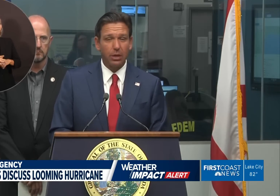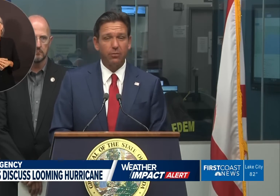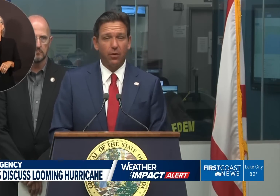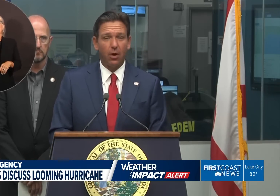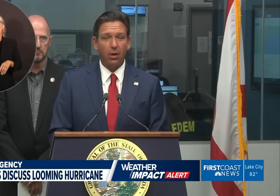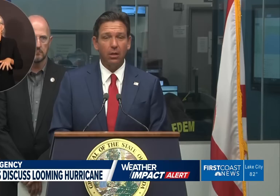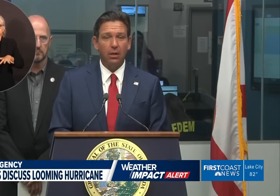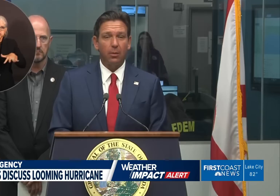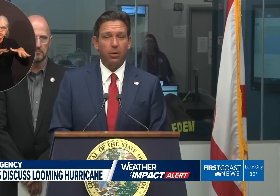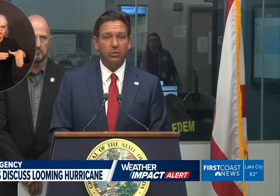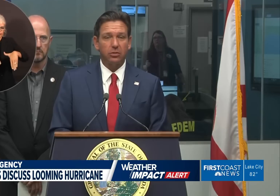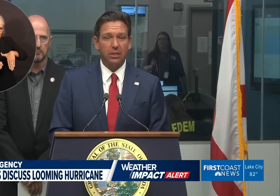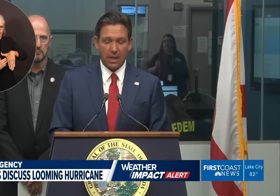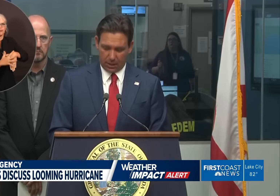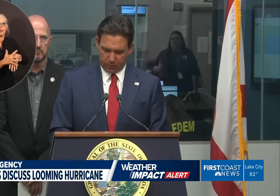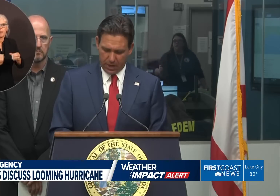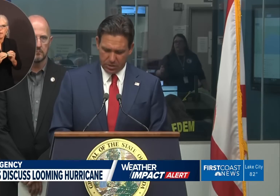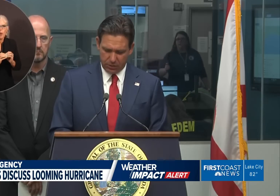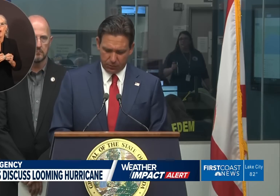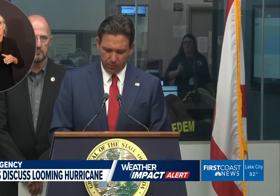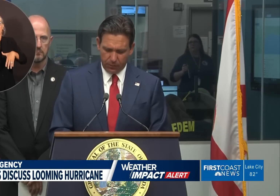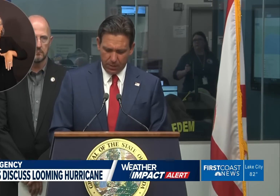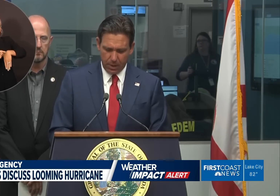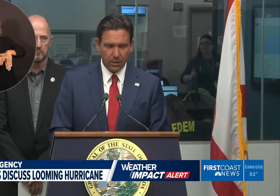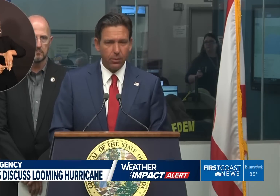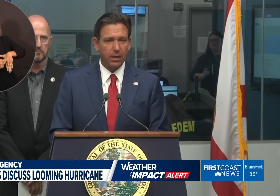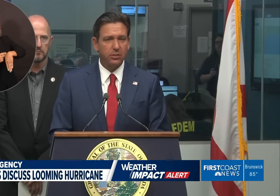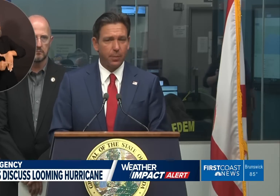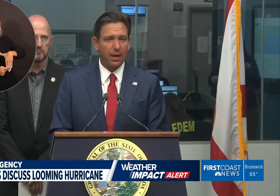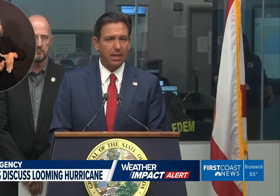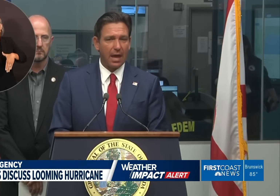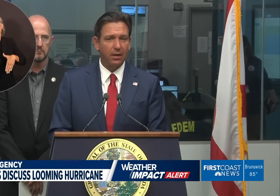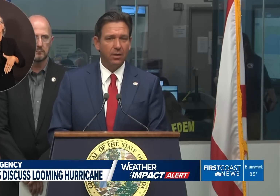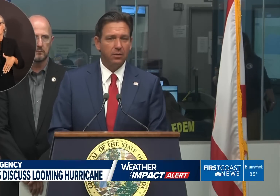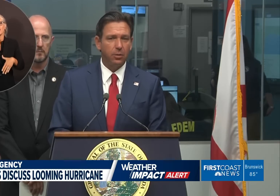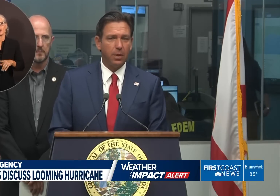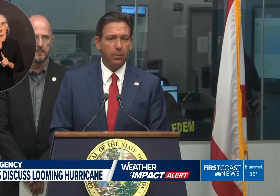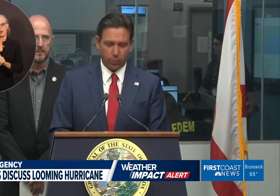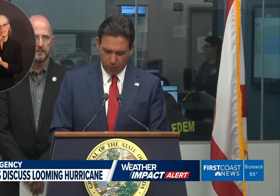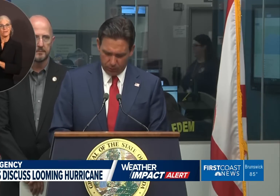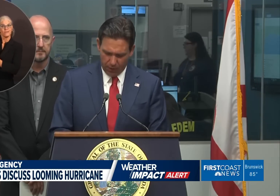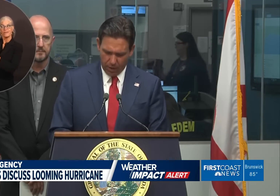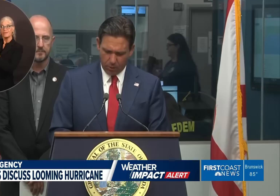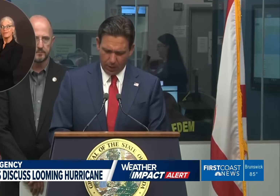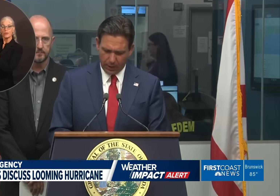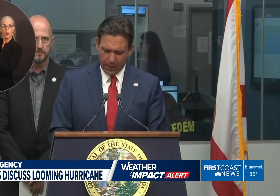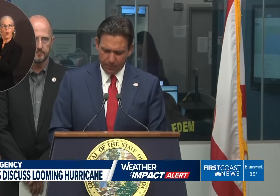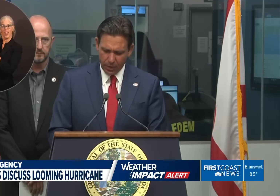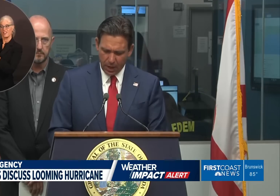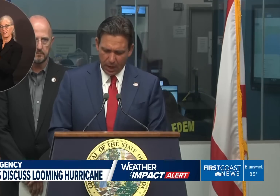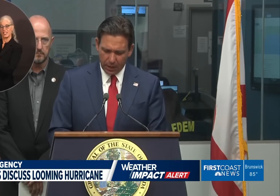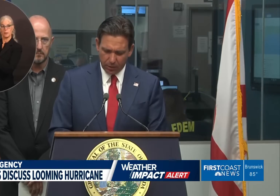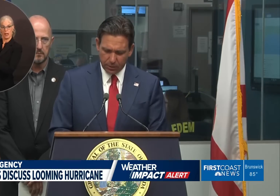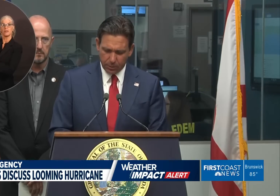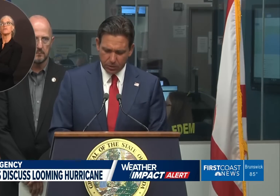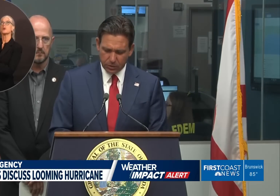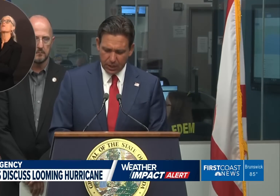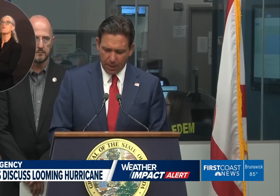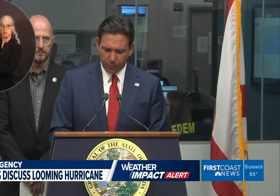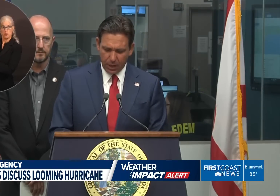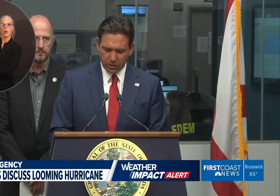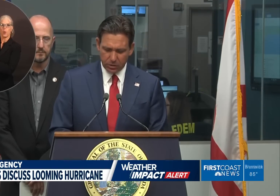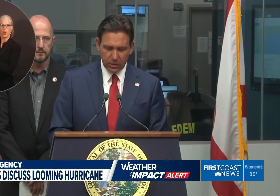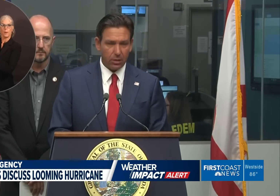a pre-fall emergency declaration from FEMA. We expect that to be approved very quickly. Here at the